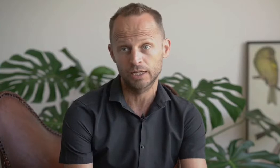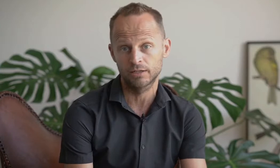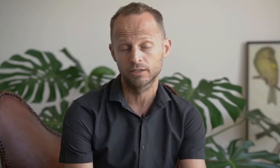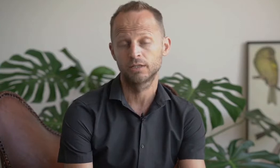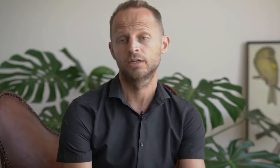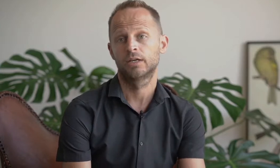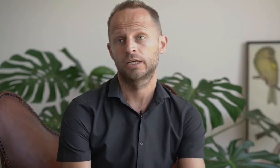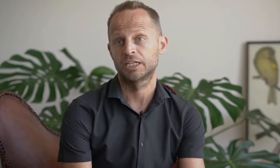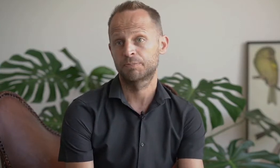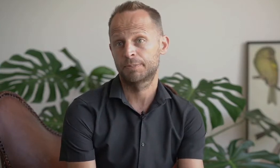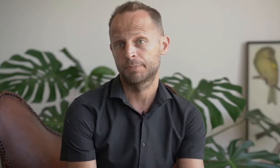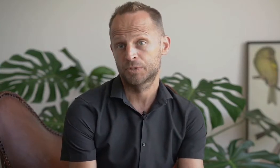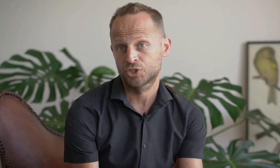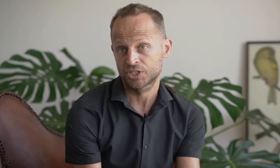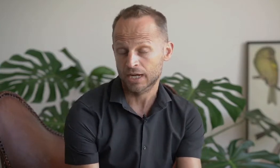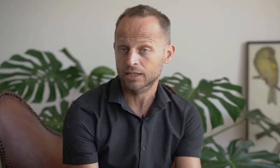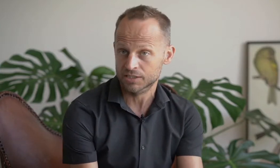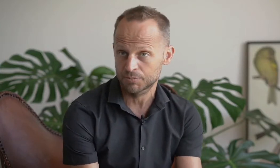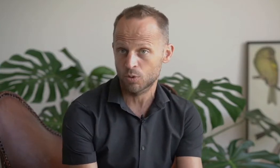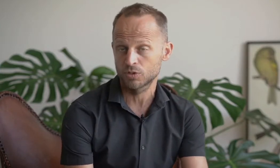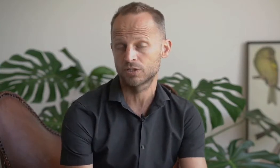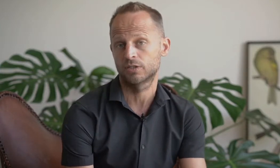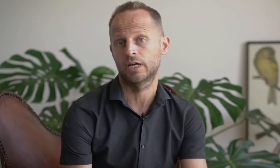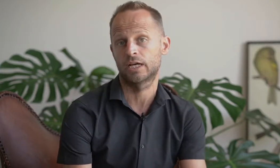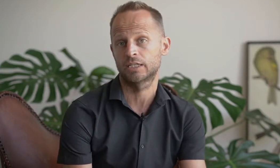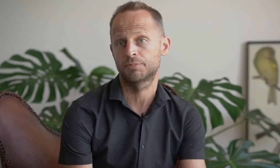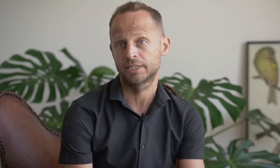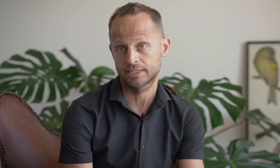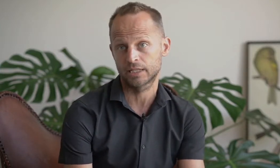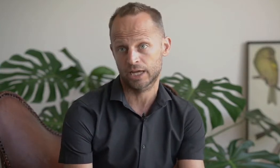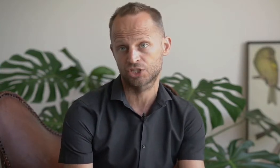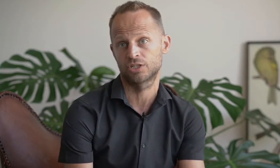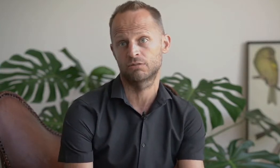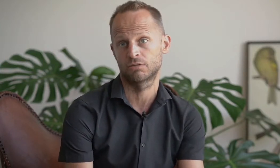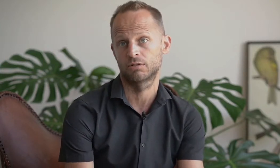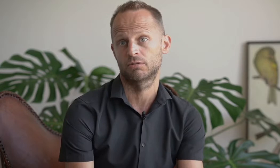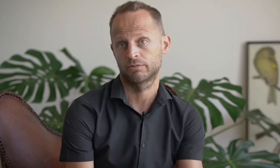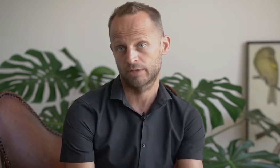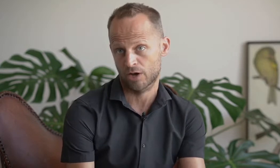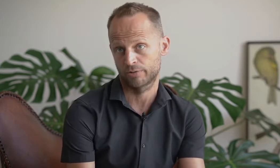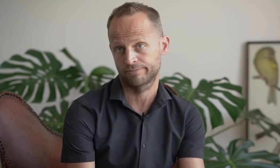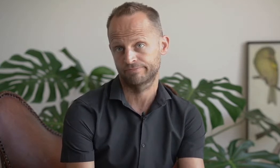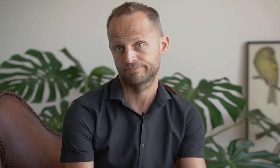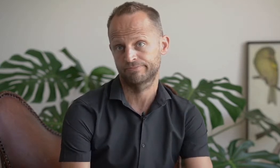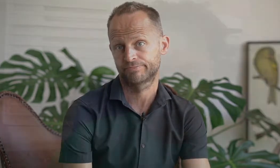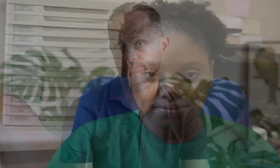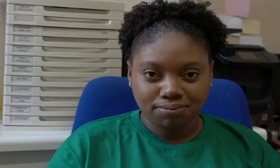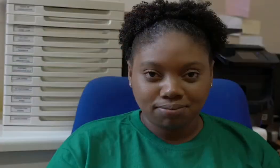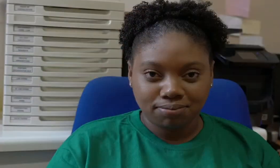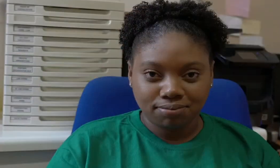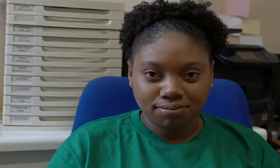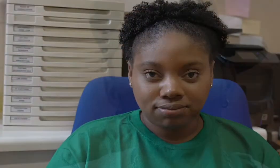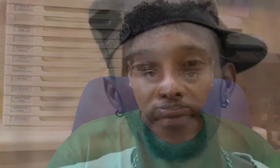need is societal support and political action now.